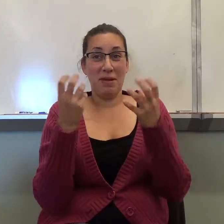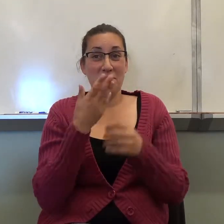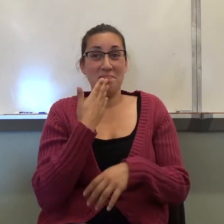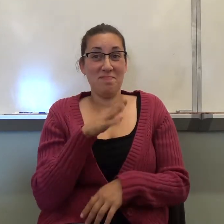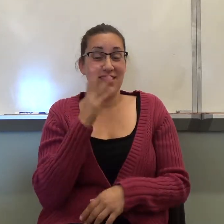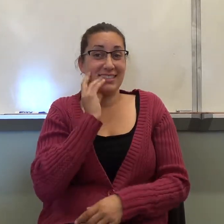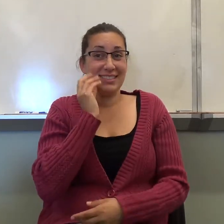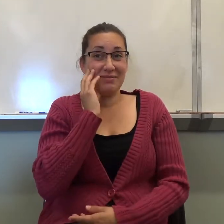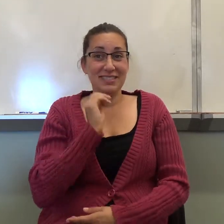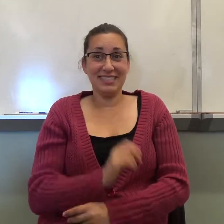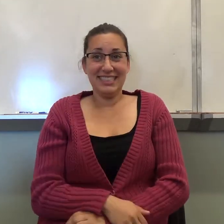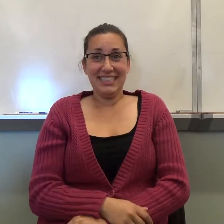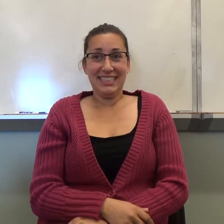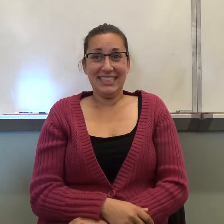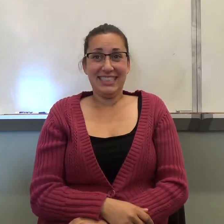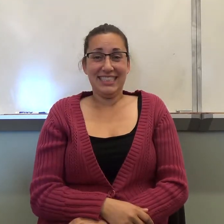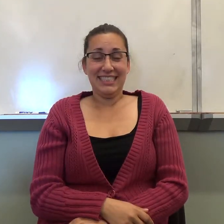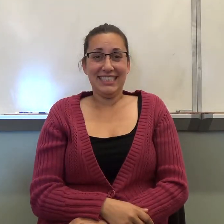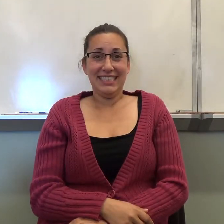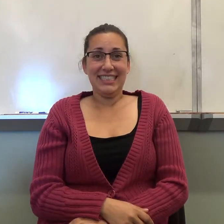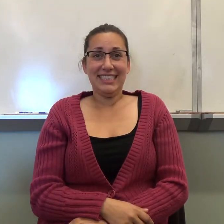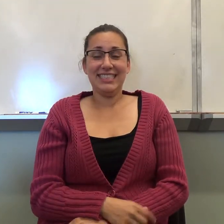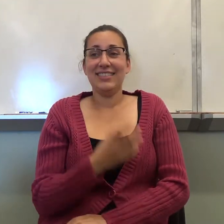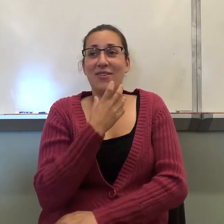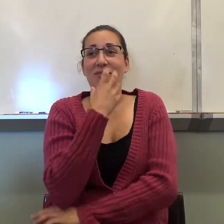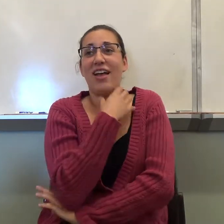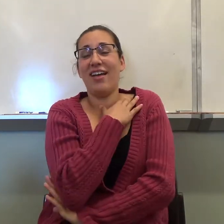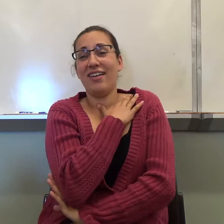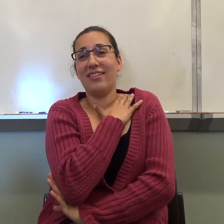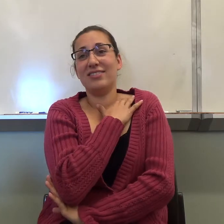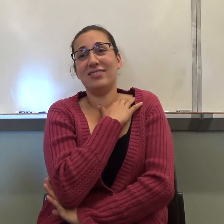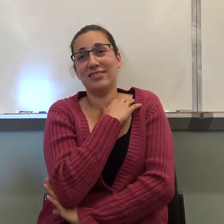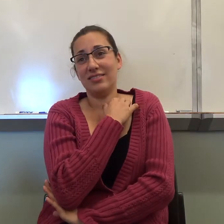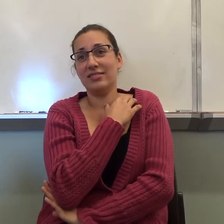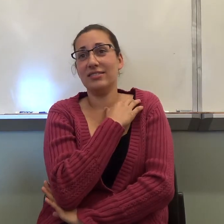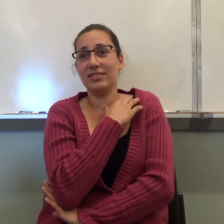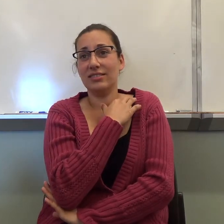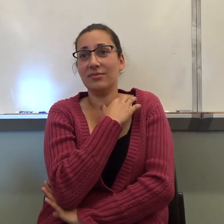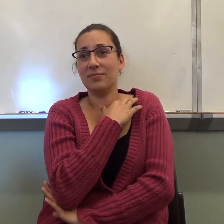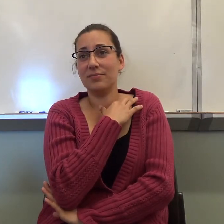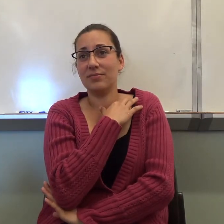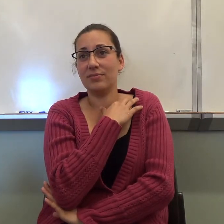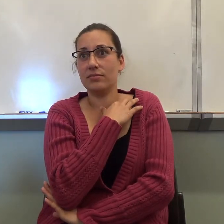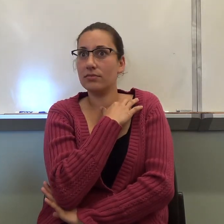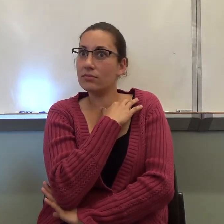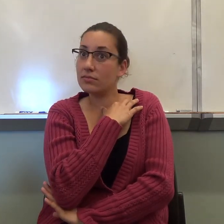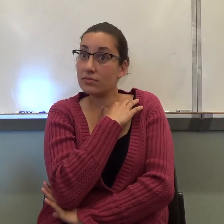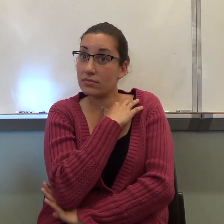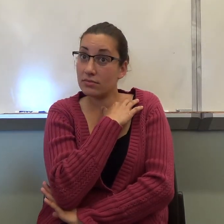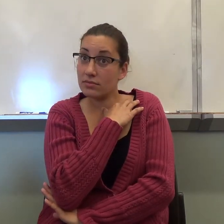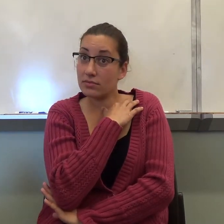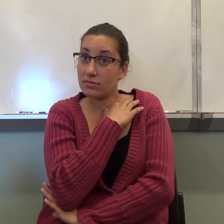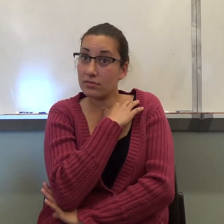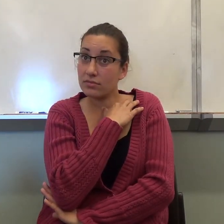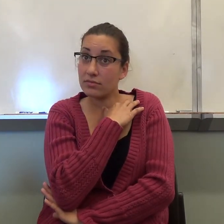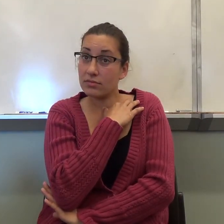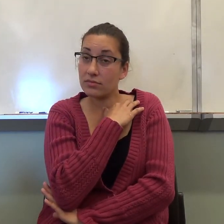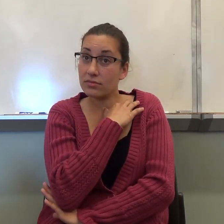want to do is learn how to multiply a -1 through all this stuff. -4a plus b plus